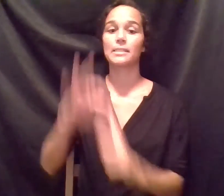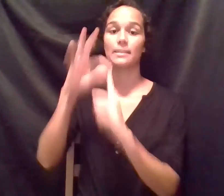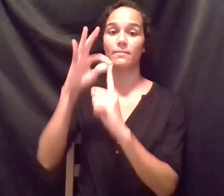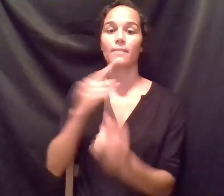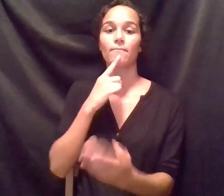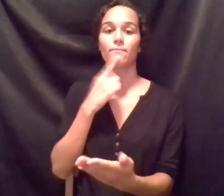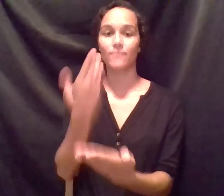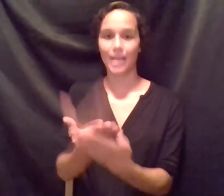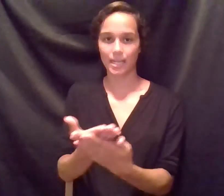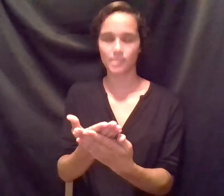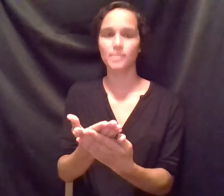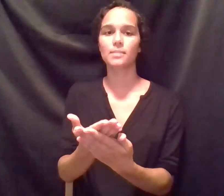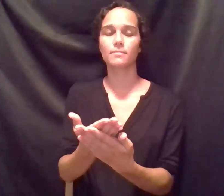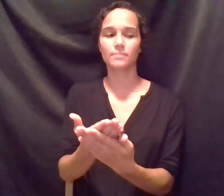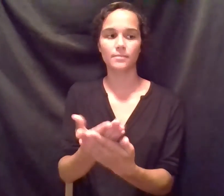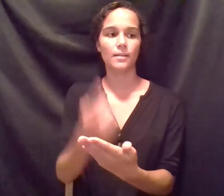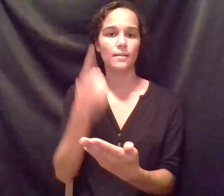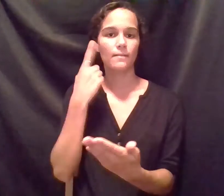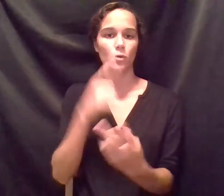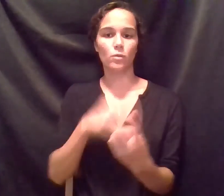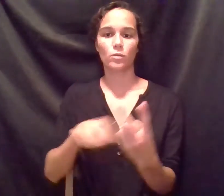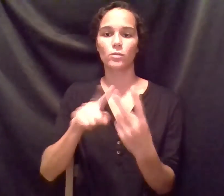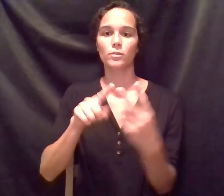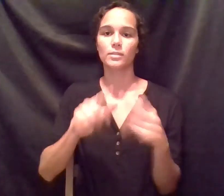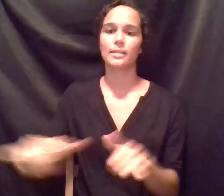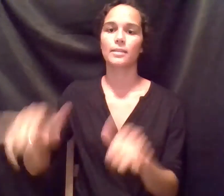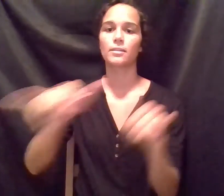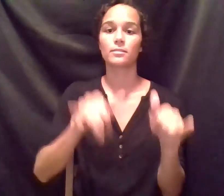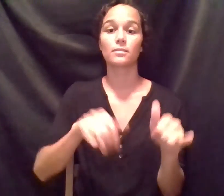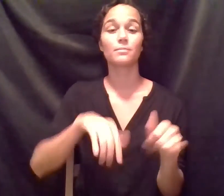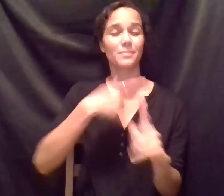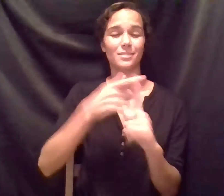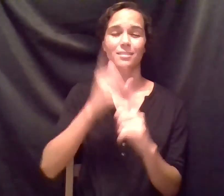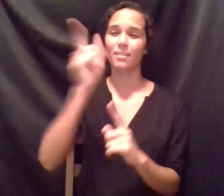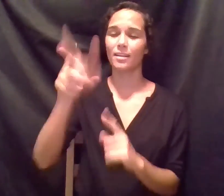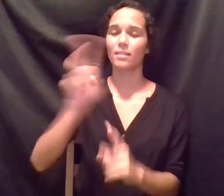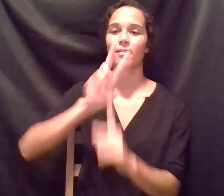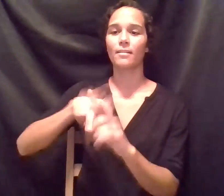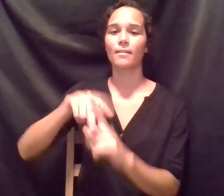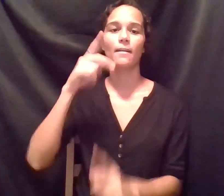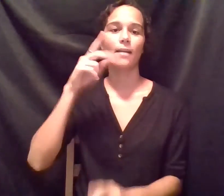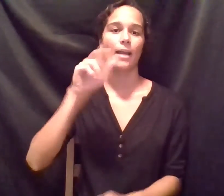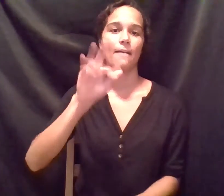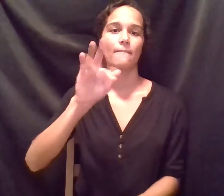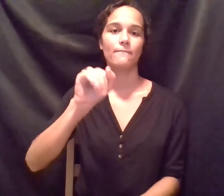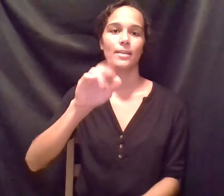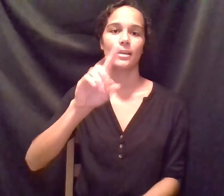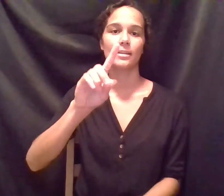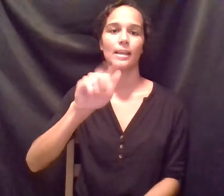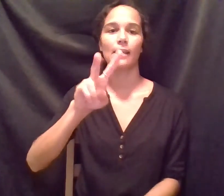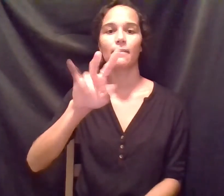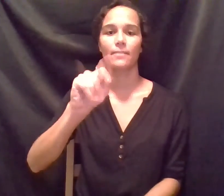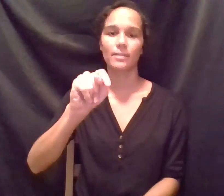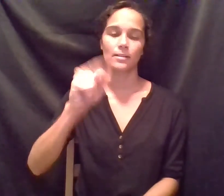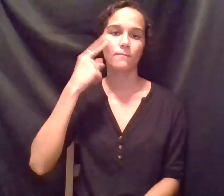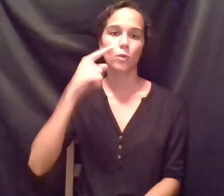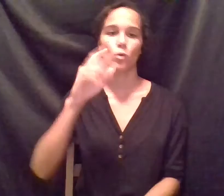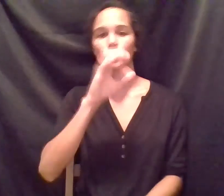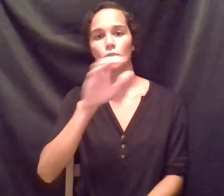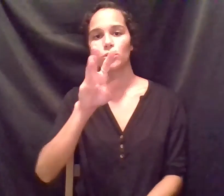standard. They need to put it in an affidavit for a search warrant and also an affidavit if they arrest you. They need to be able to articulate those facts. So those